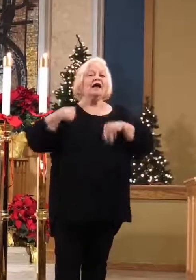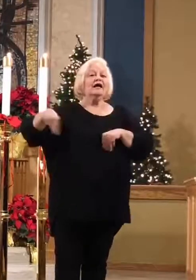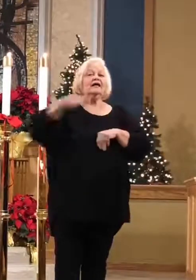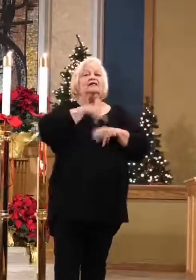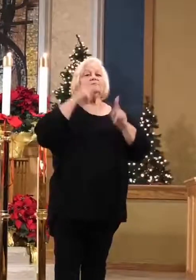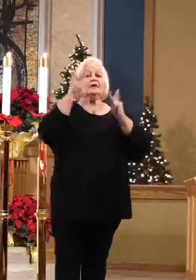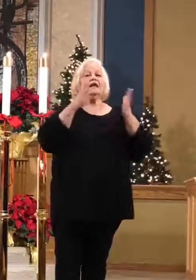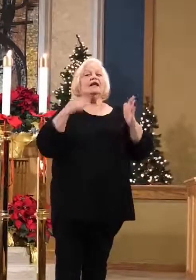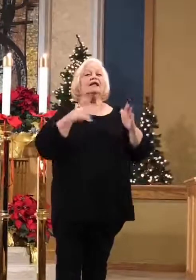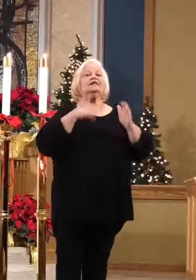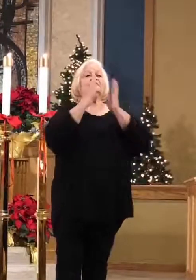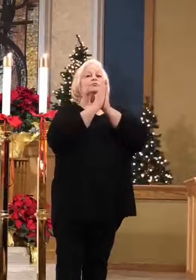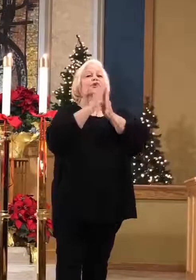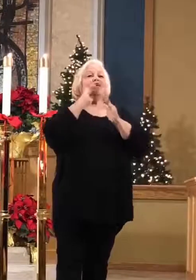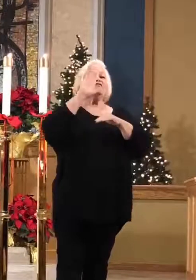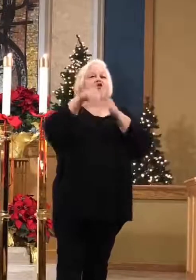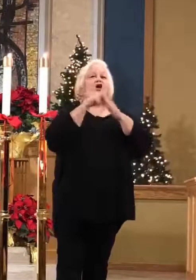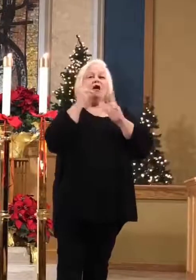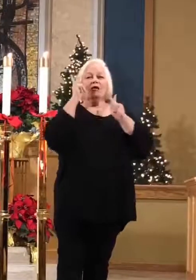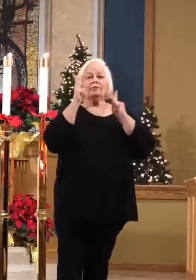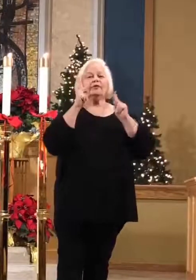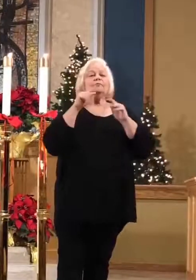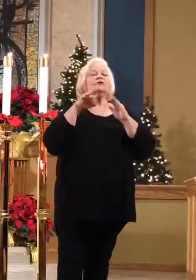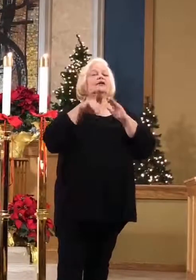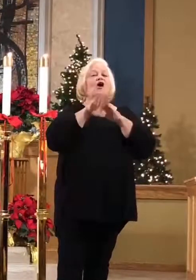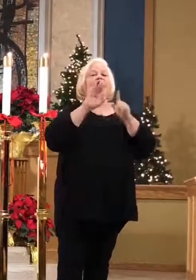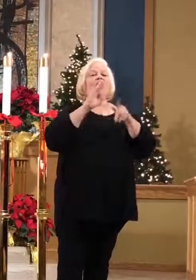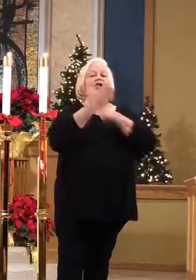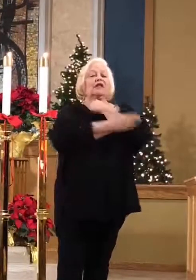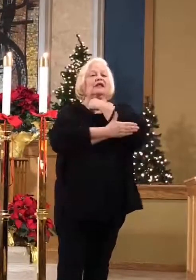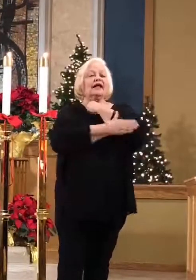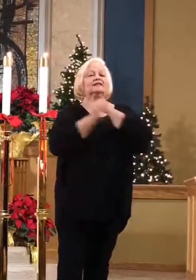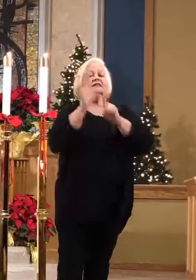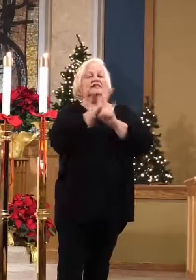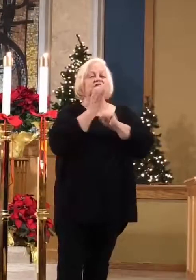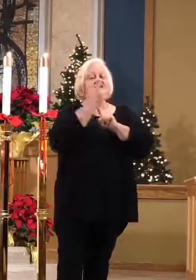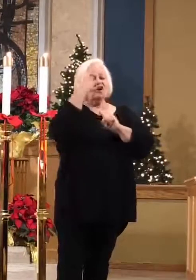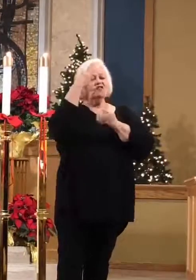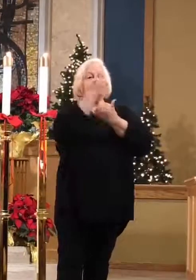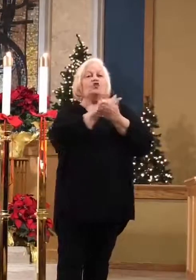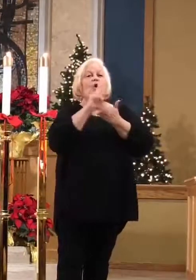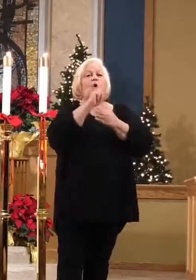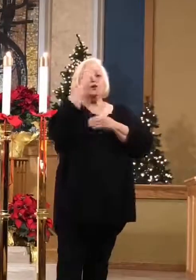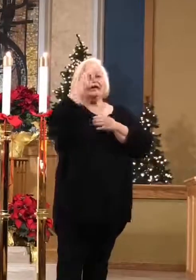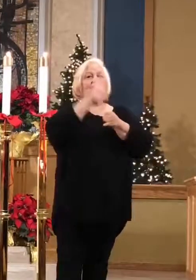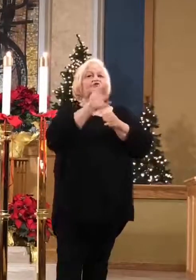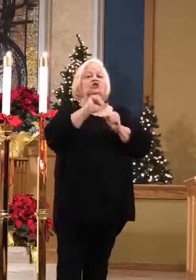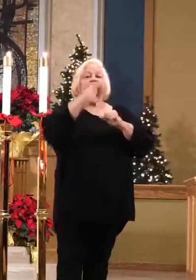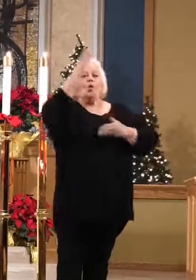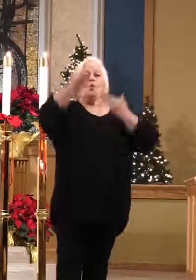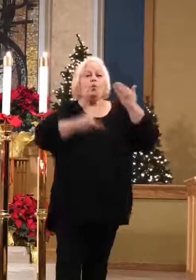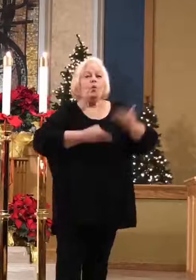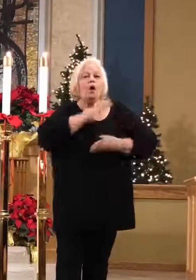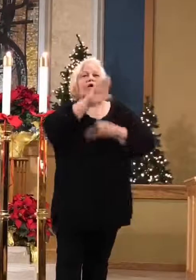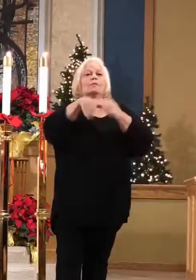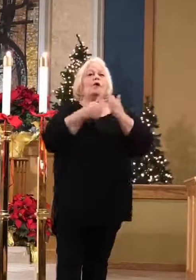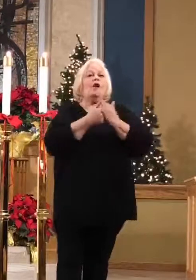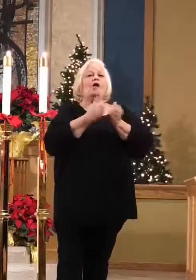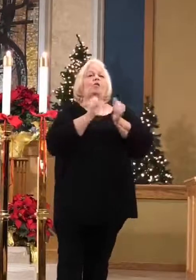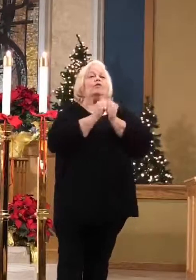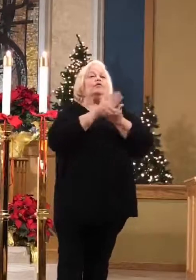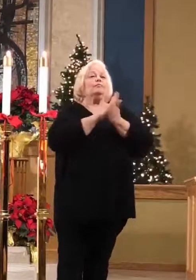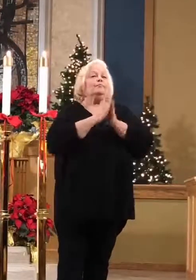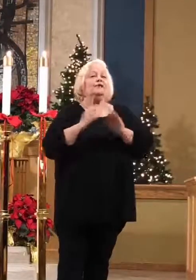of all language, races, and cultures. For the Holy Catholic Church, that she may welcome all who seek peace and truth in her